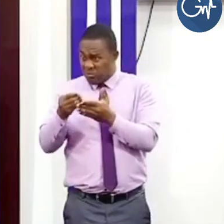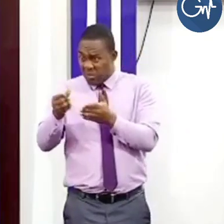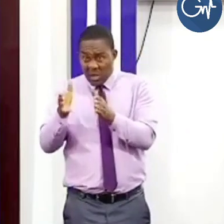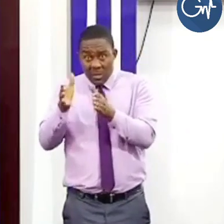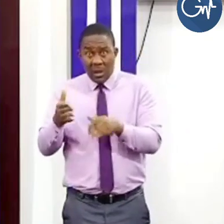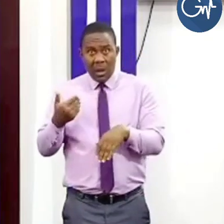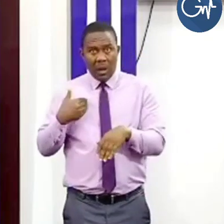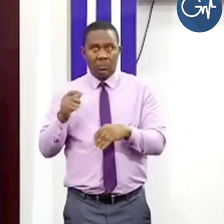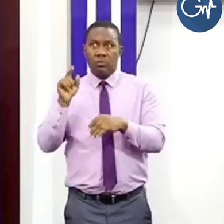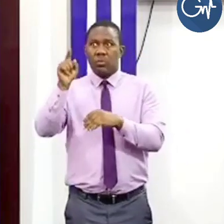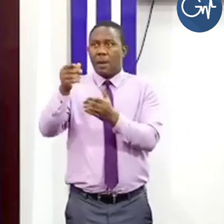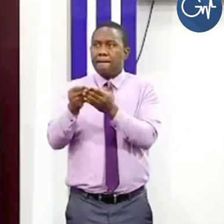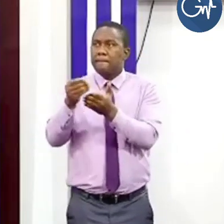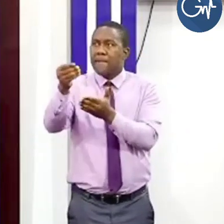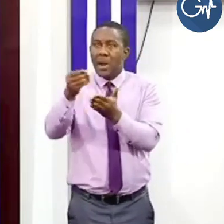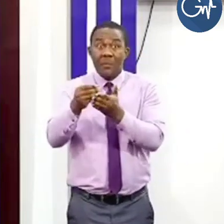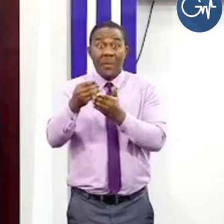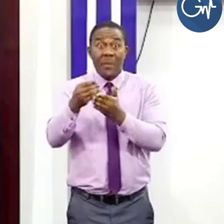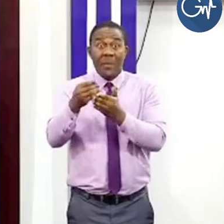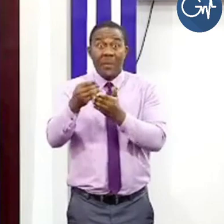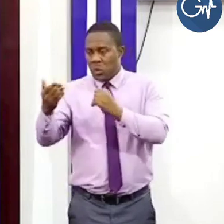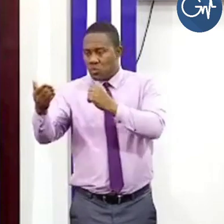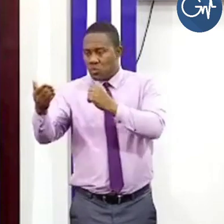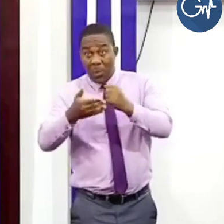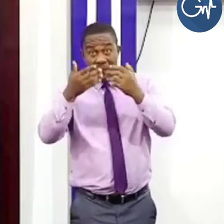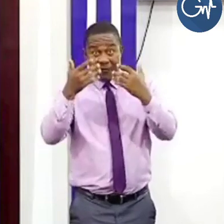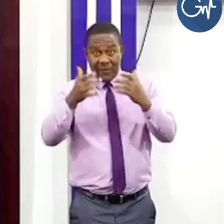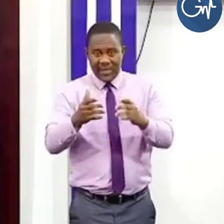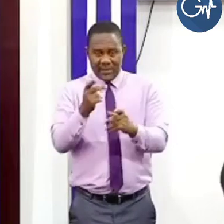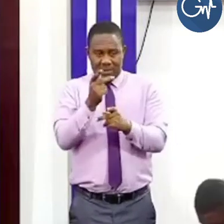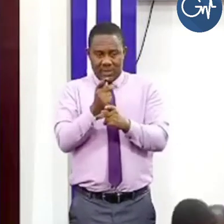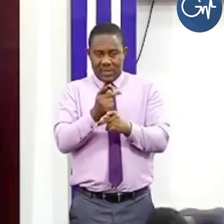already in the field buying from farmers. And